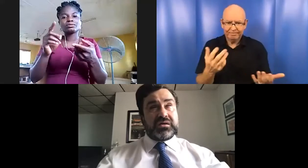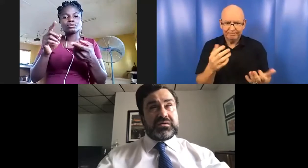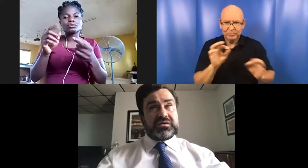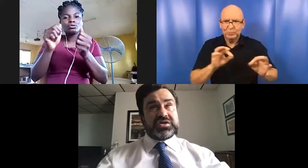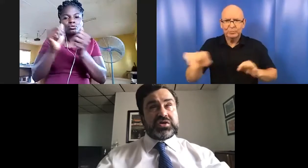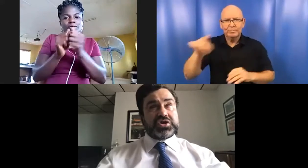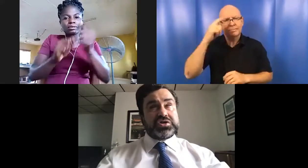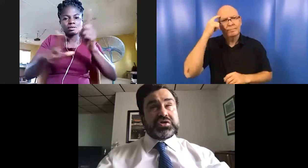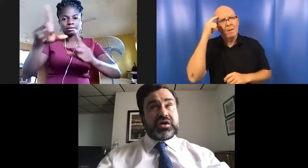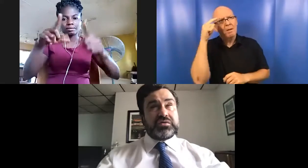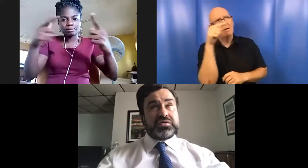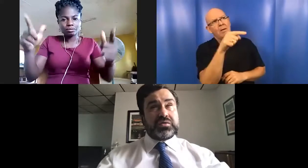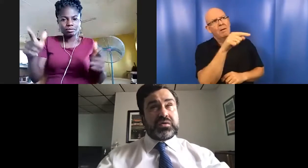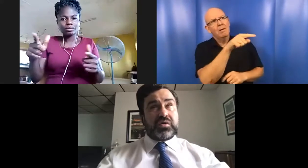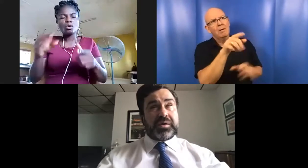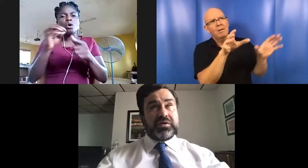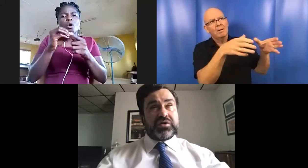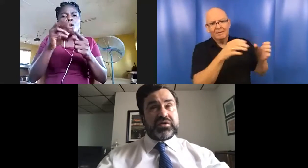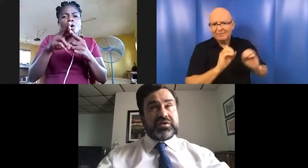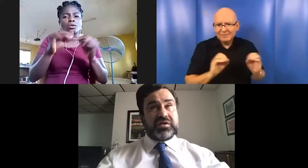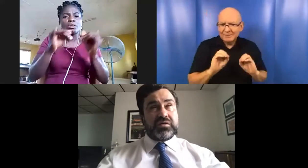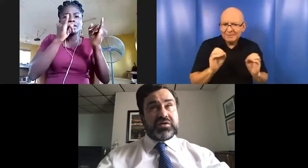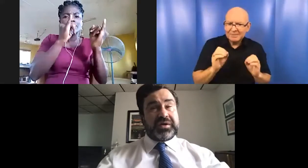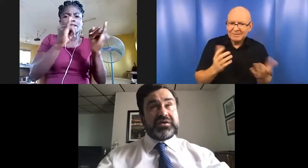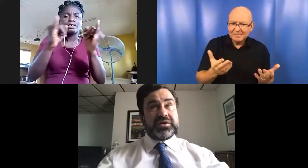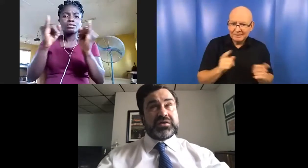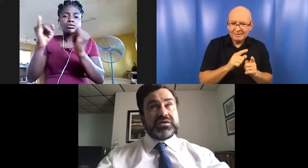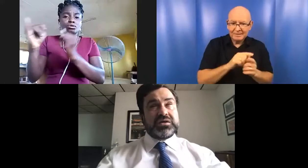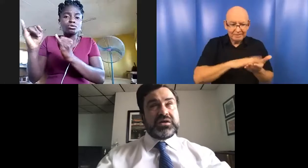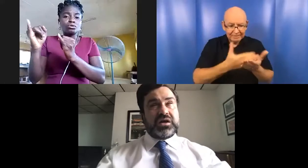the instructions on how to cope up with the